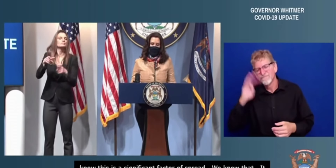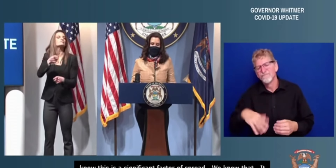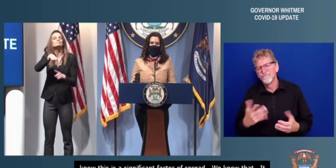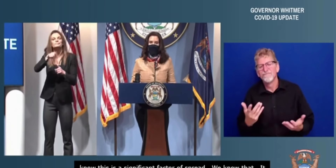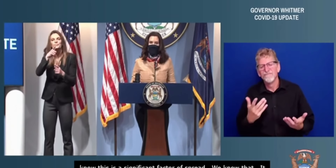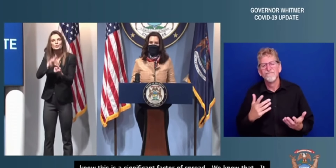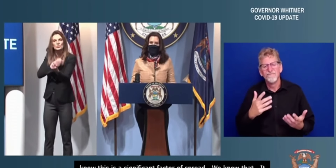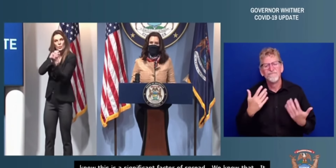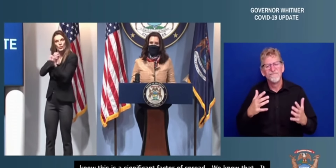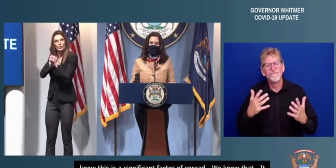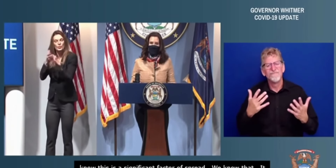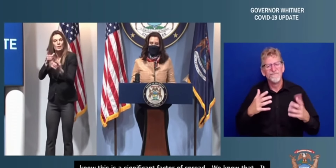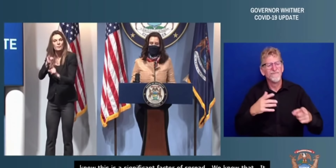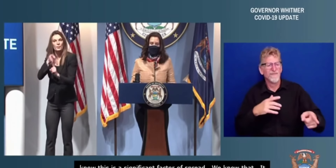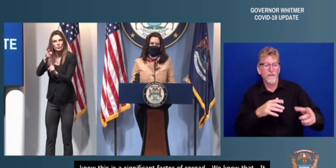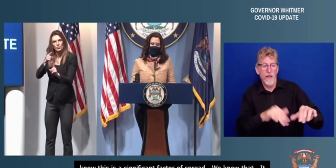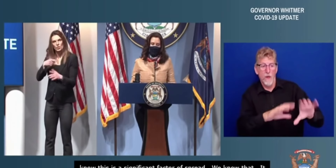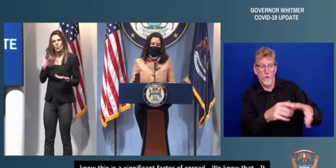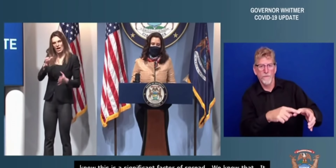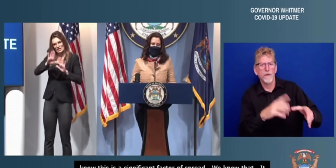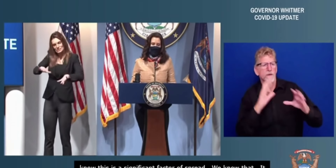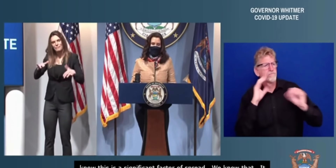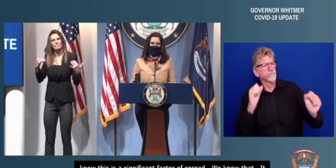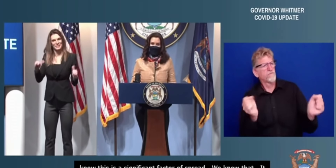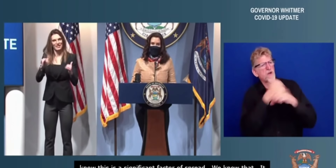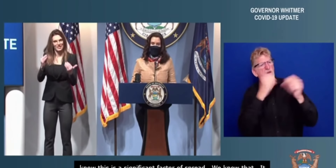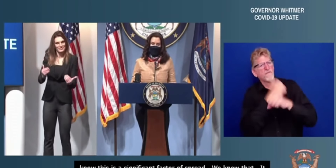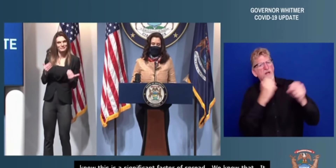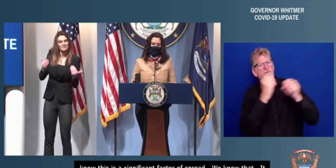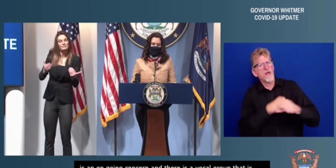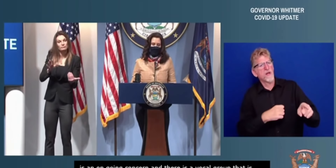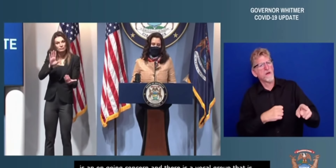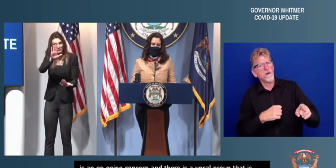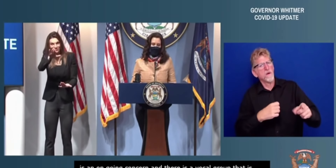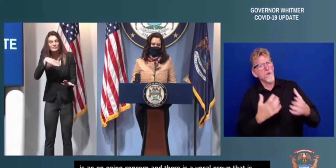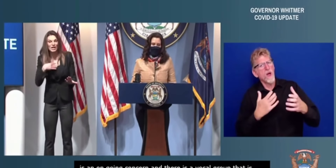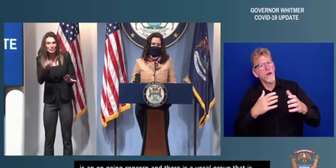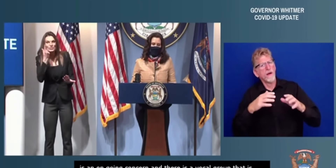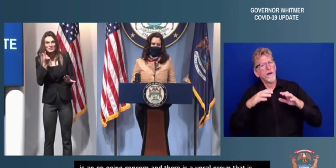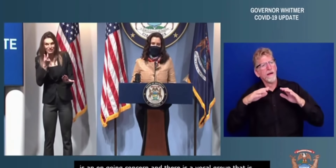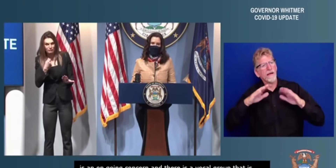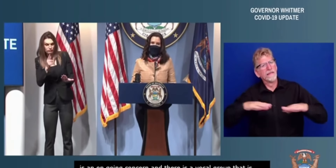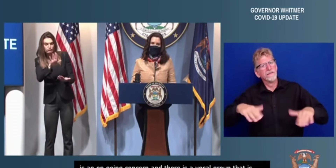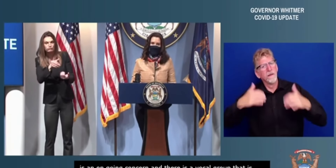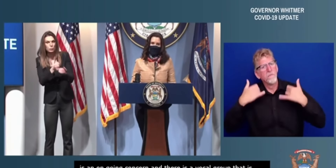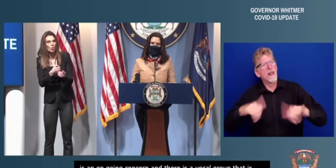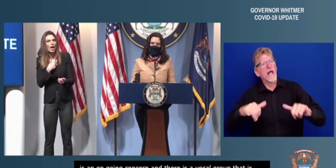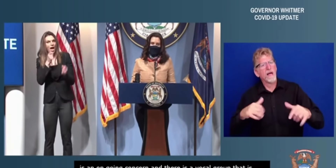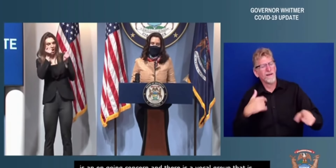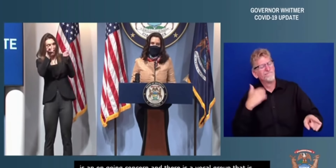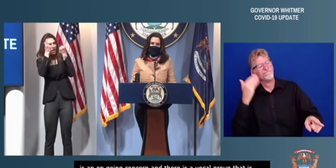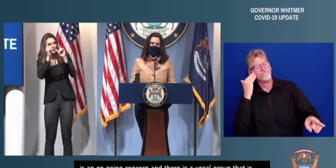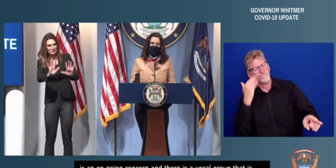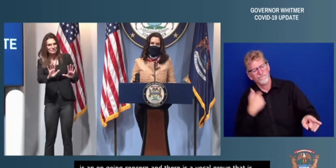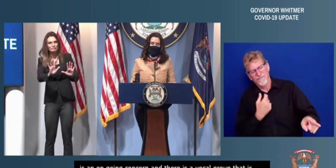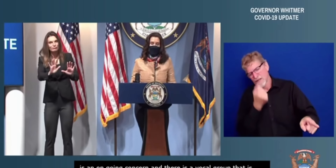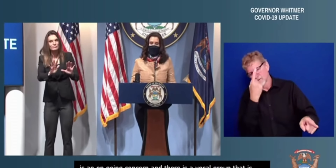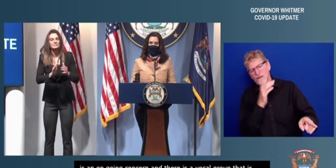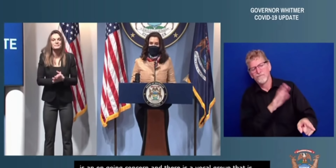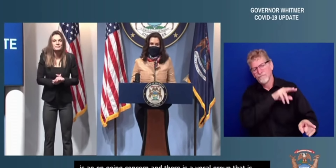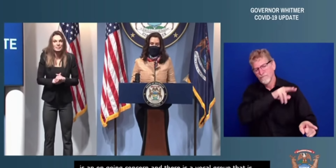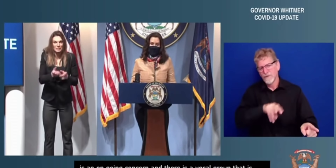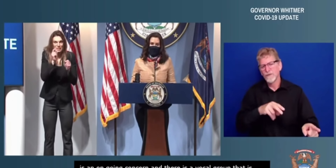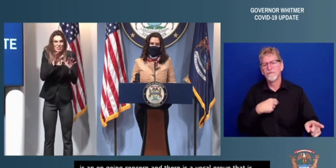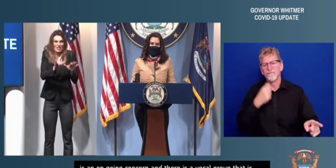is fighting to ensure that kids can play. I get that. I support it in concept, but